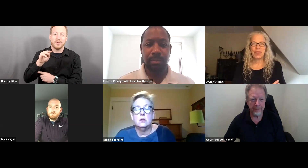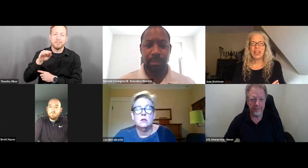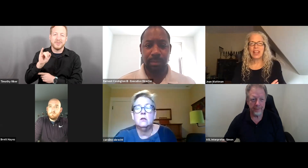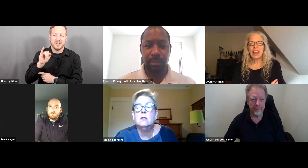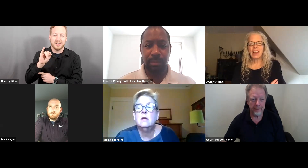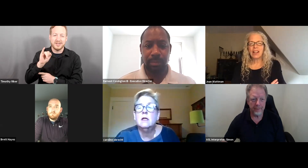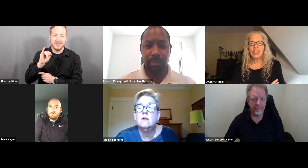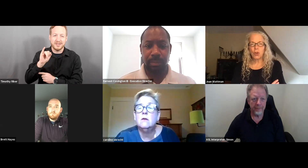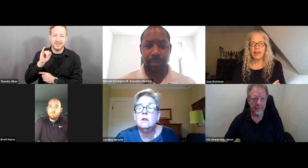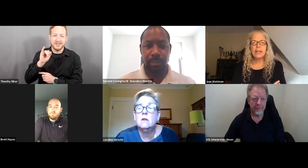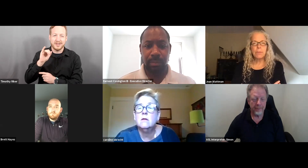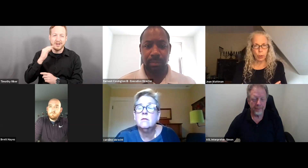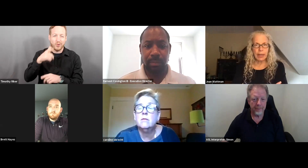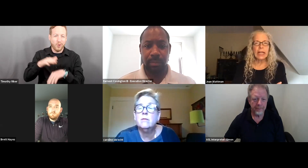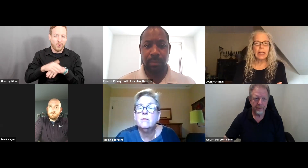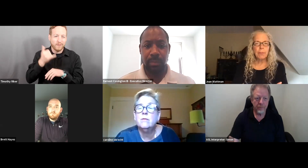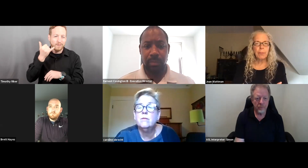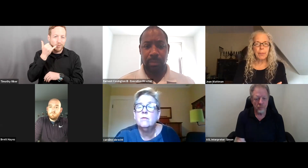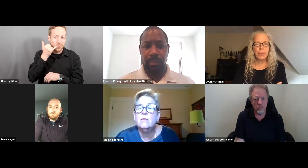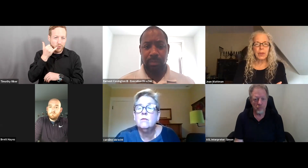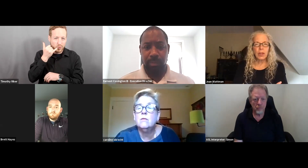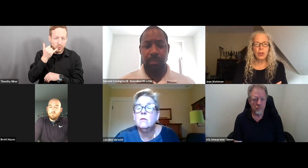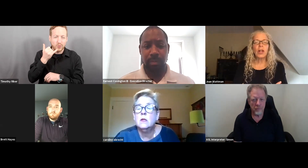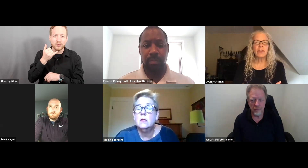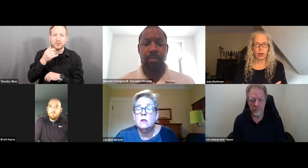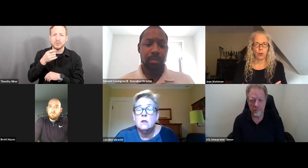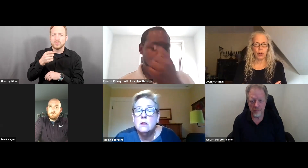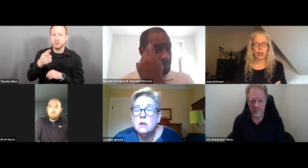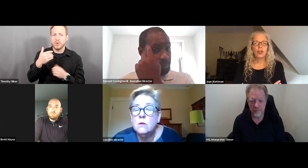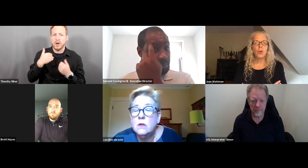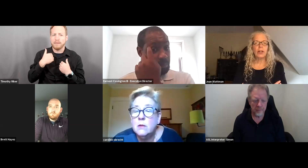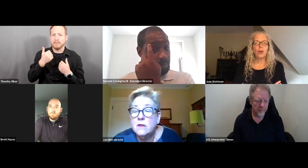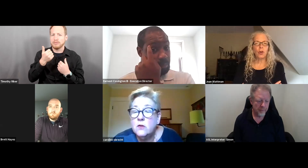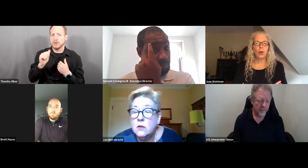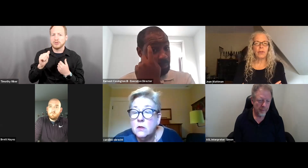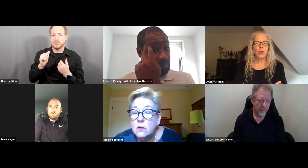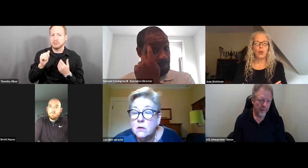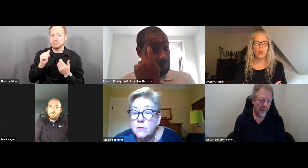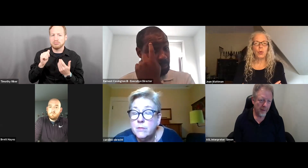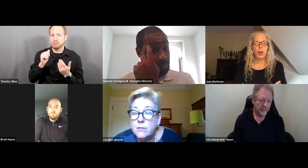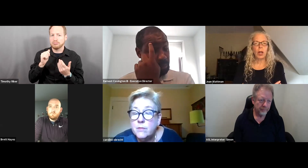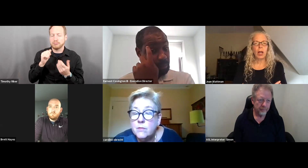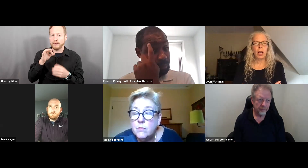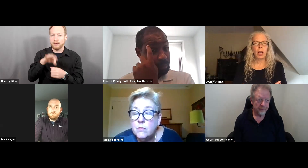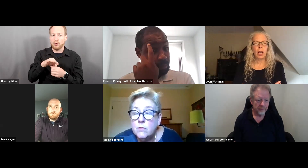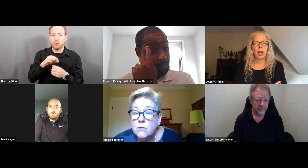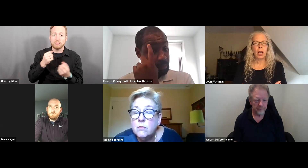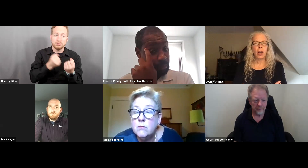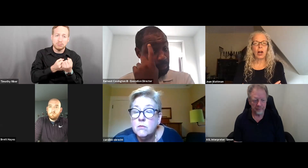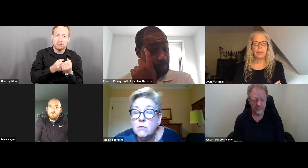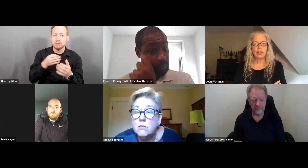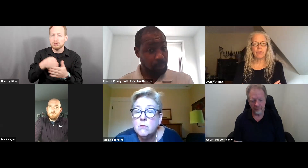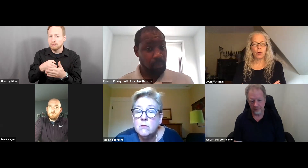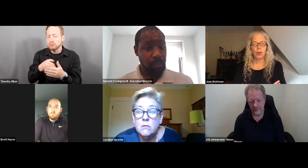view. So I see Bunmi, you're on the phone. So I don't know if you